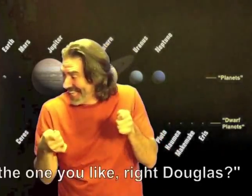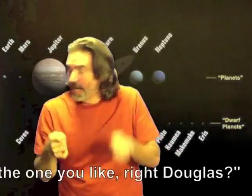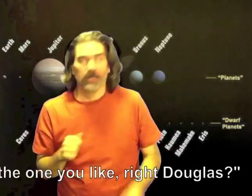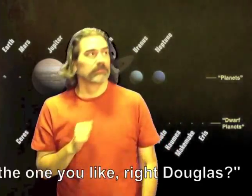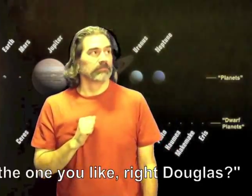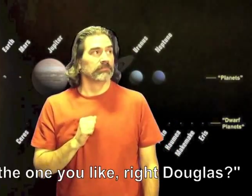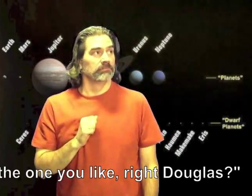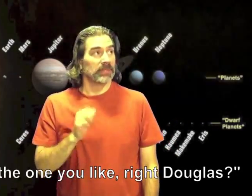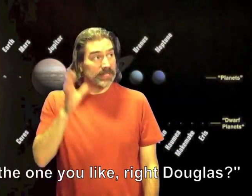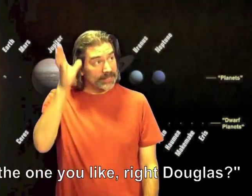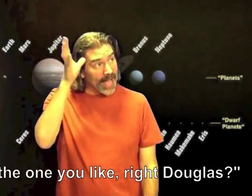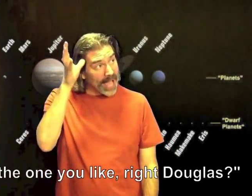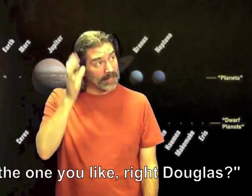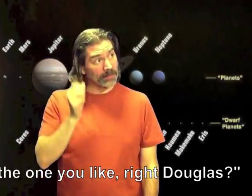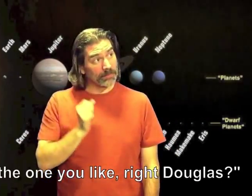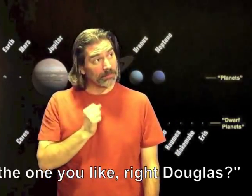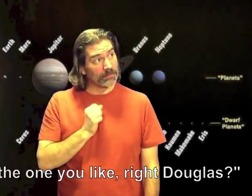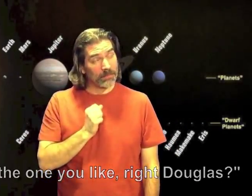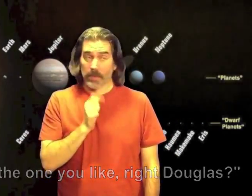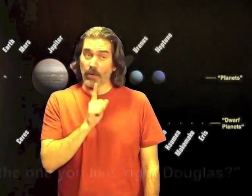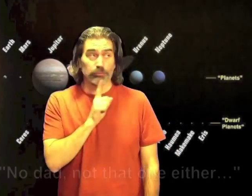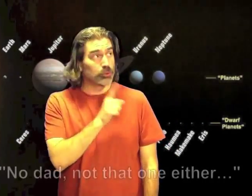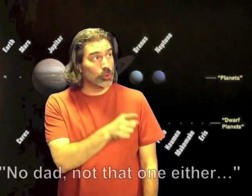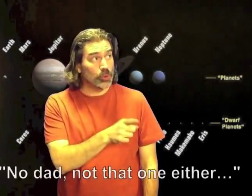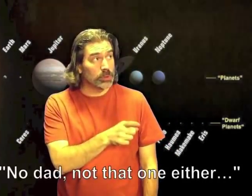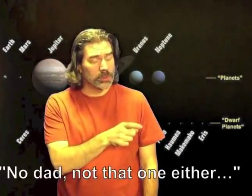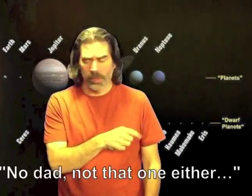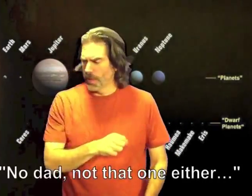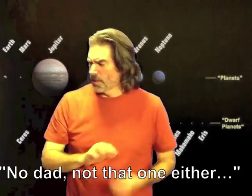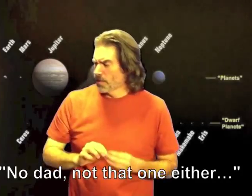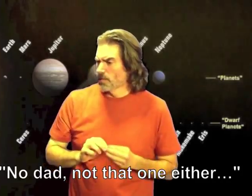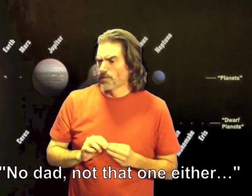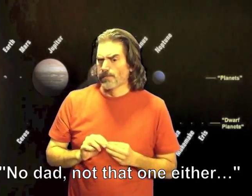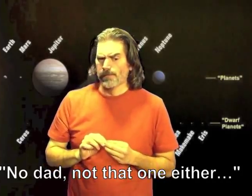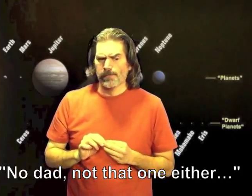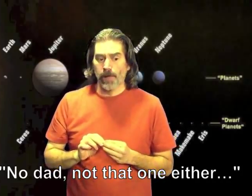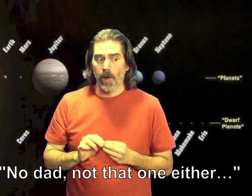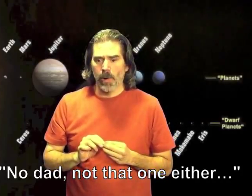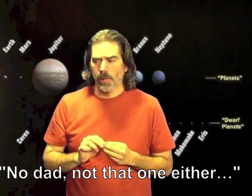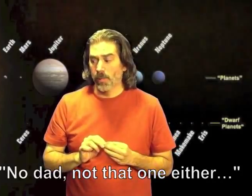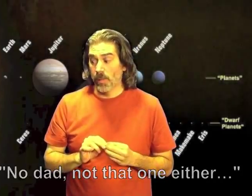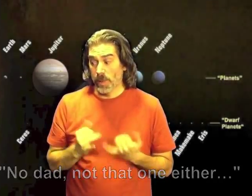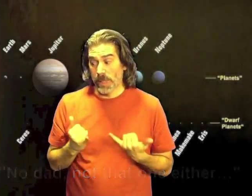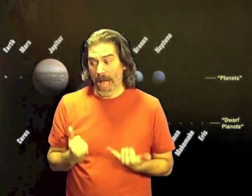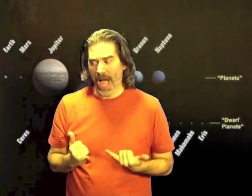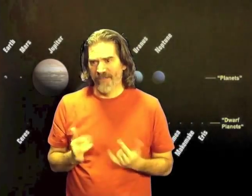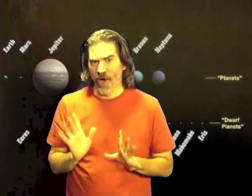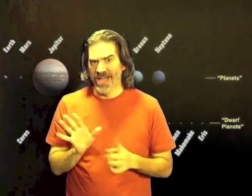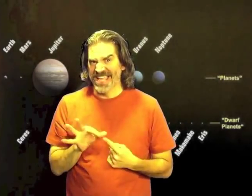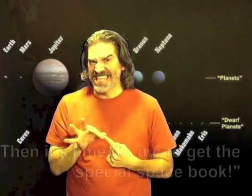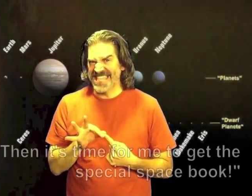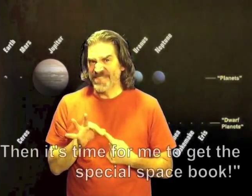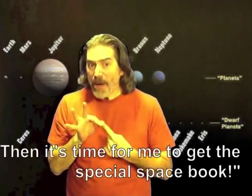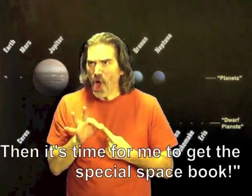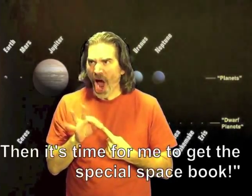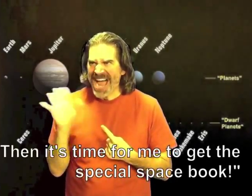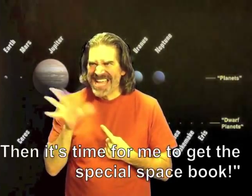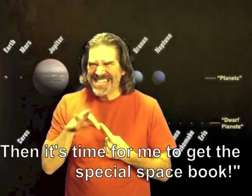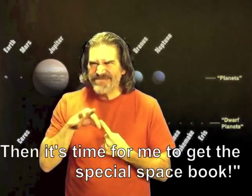cold." "No, Dad, not that one either." And then his dad says, "Well, it's now